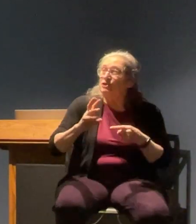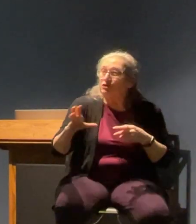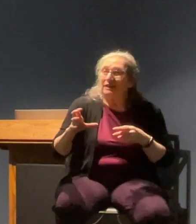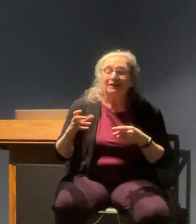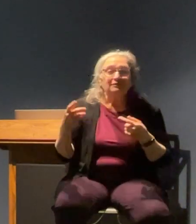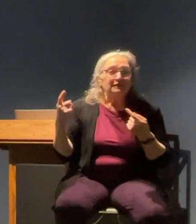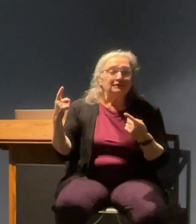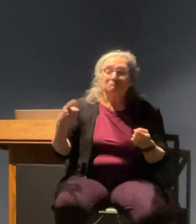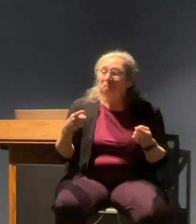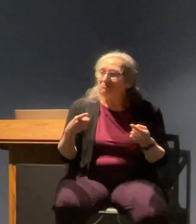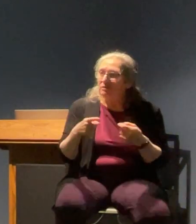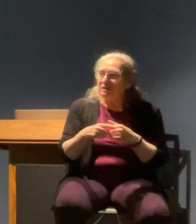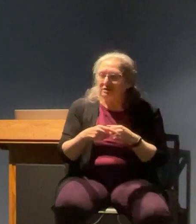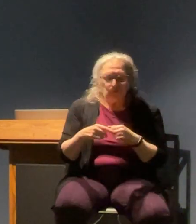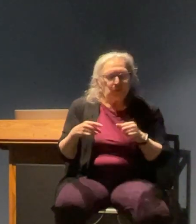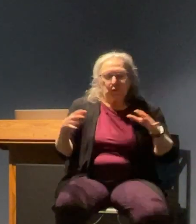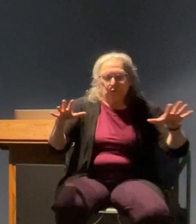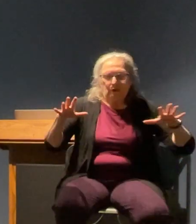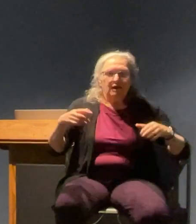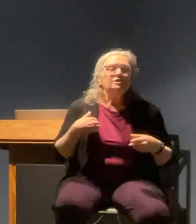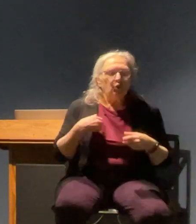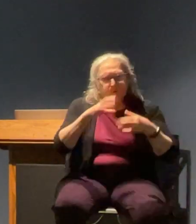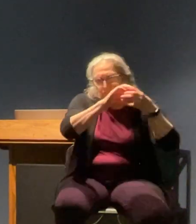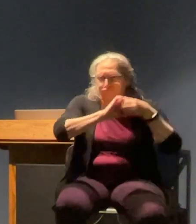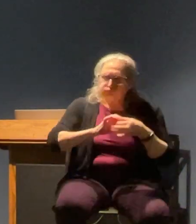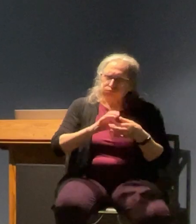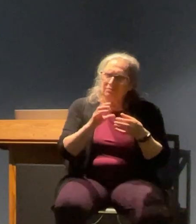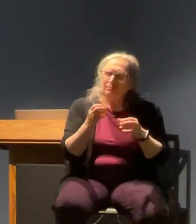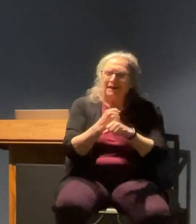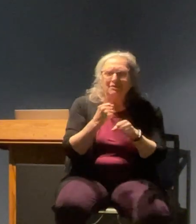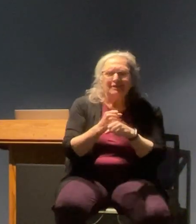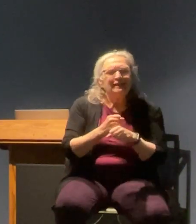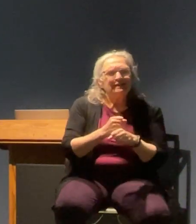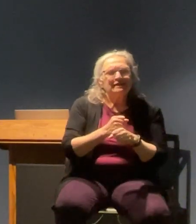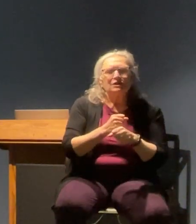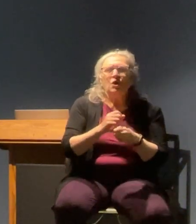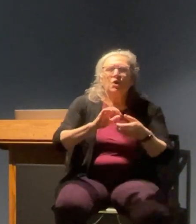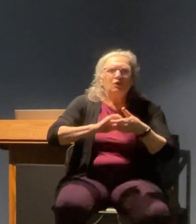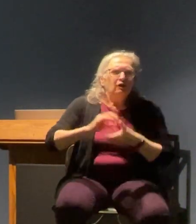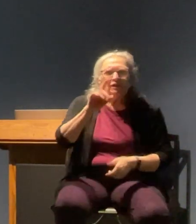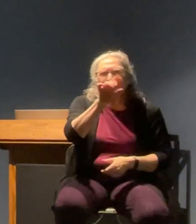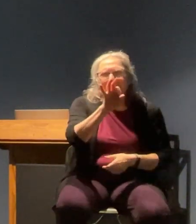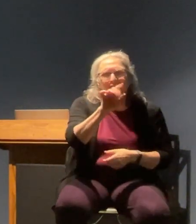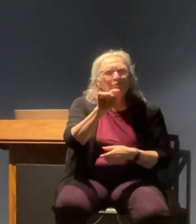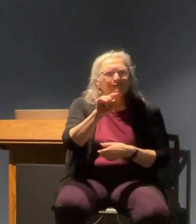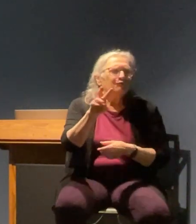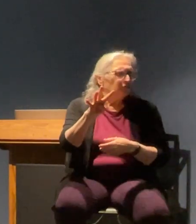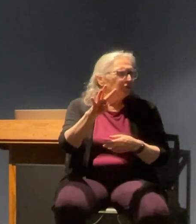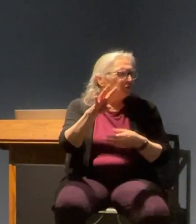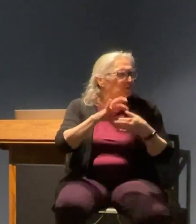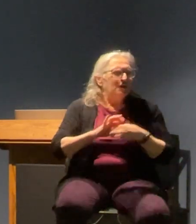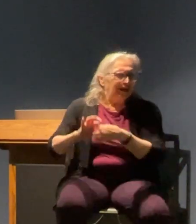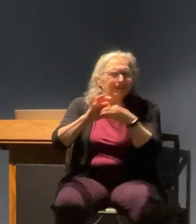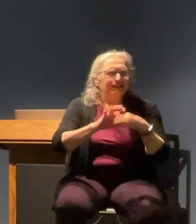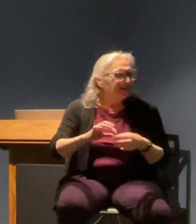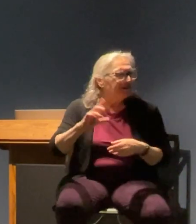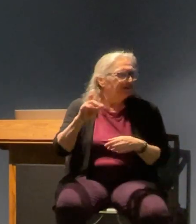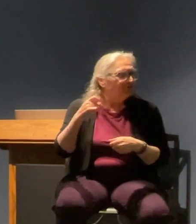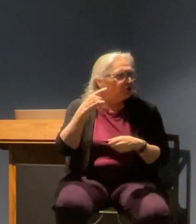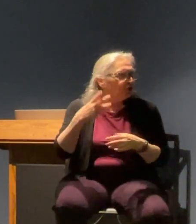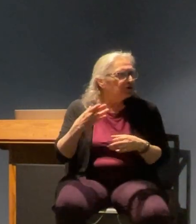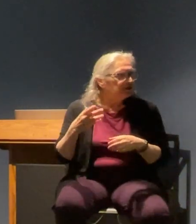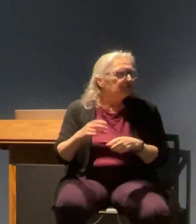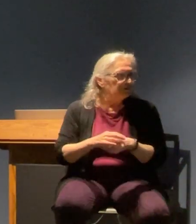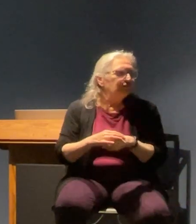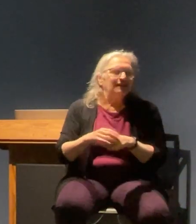we organized our first male support group called the You're Not Alone Brotherhood. And that was my first time organizing, right, to help, to do something good, right,